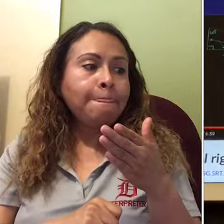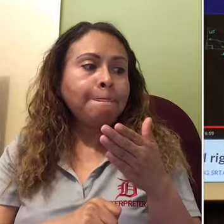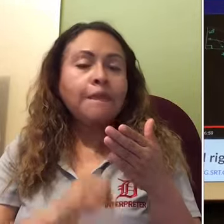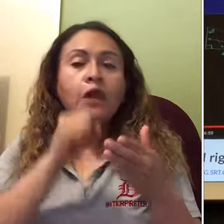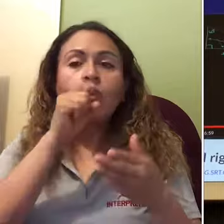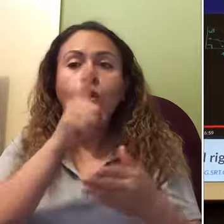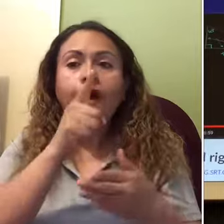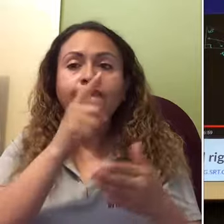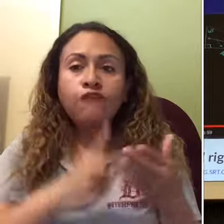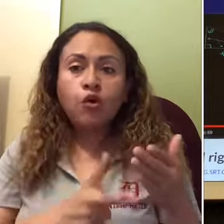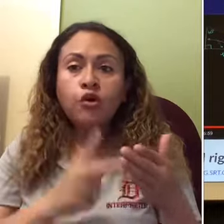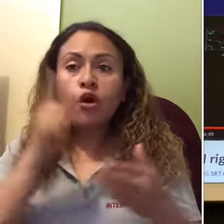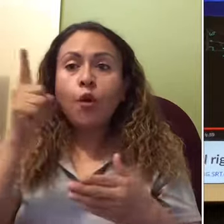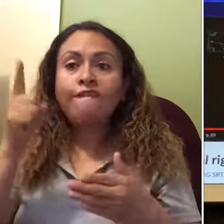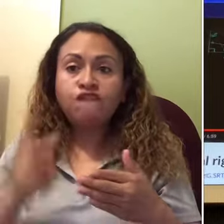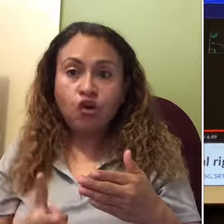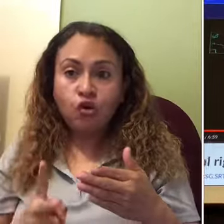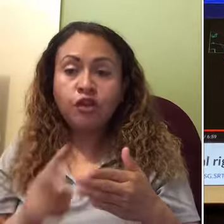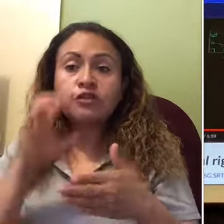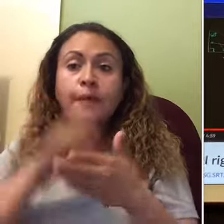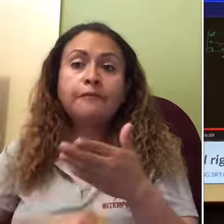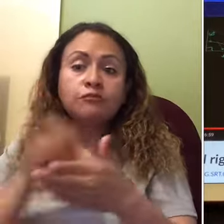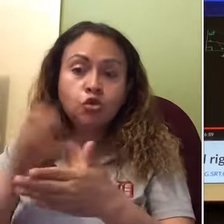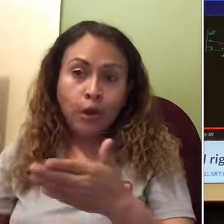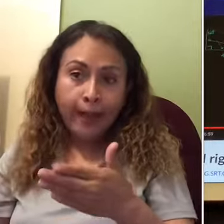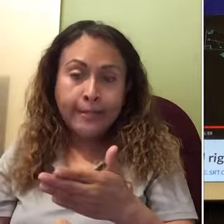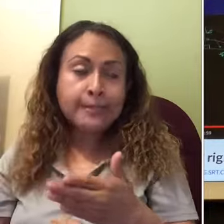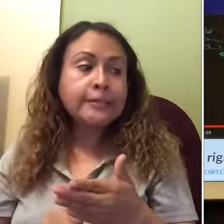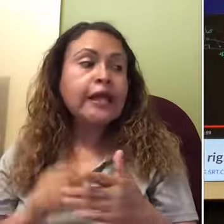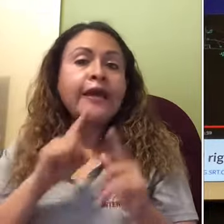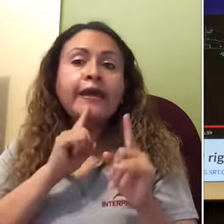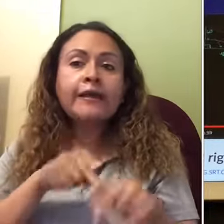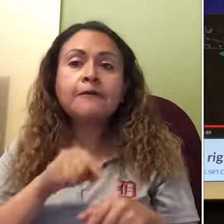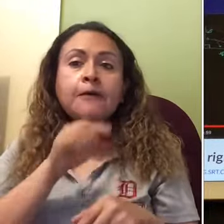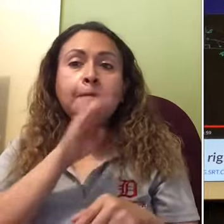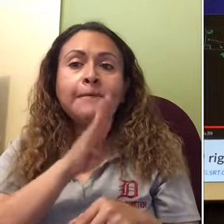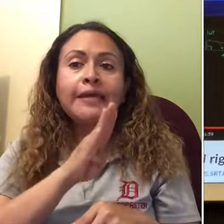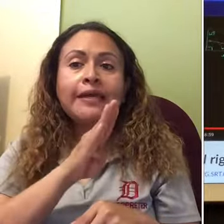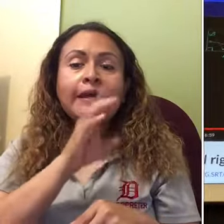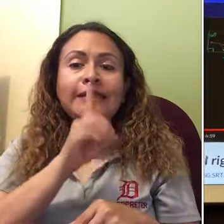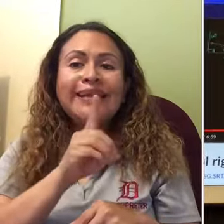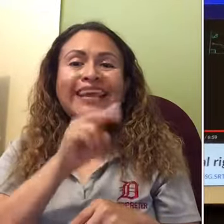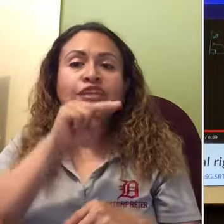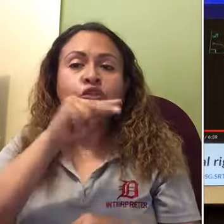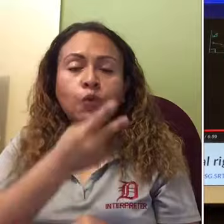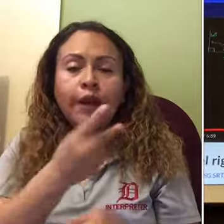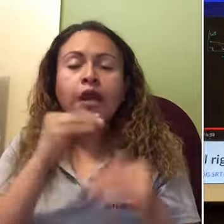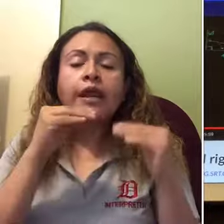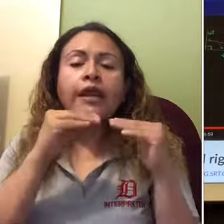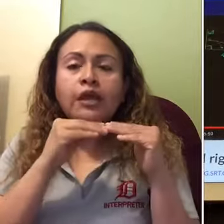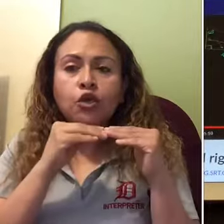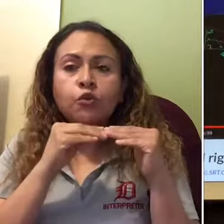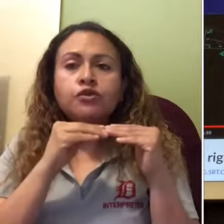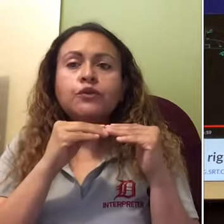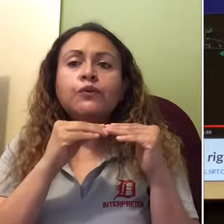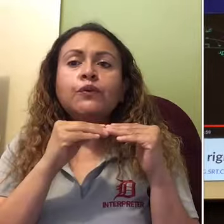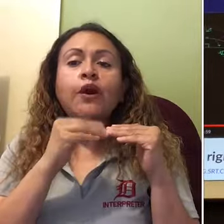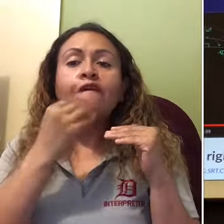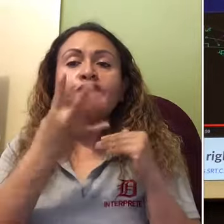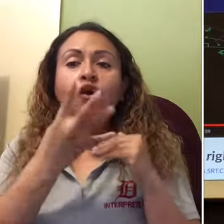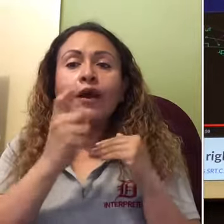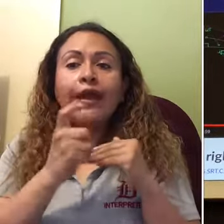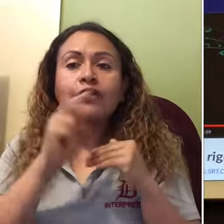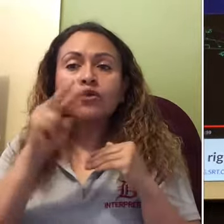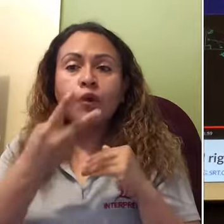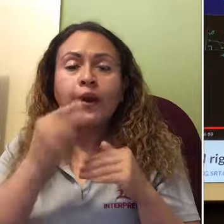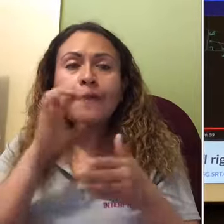1/4 x squared from both sides, or x squared over 4 from both sides, you get BD squared is equal to 4x squared over